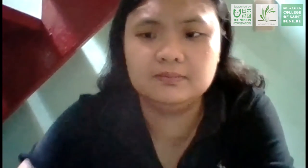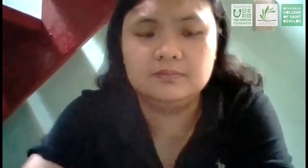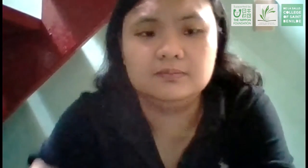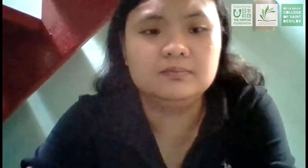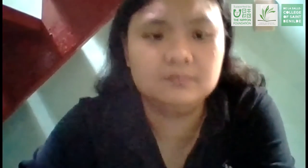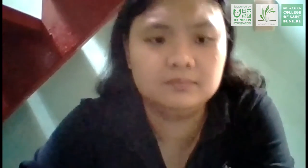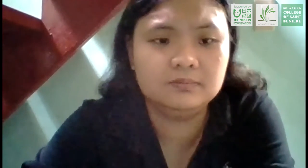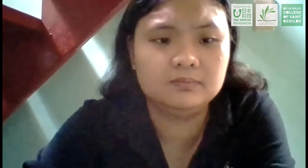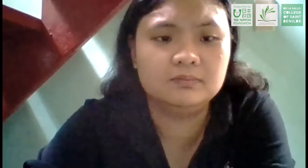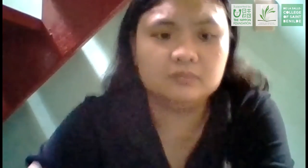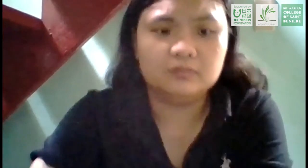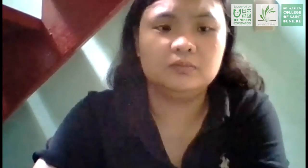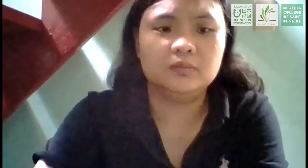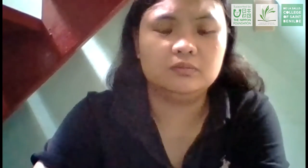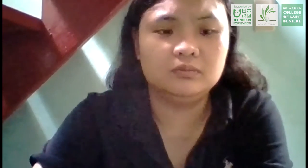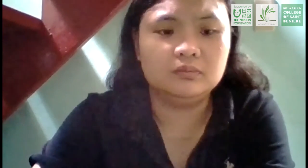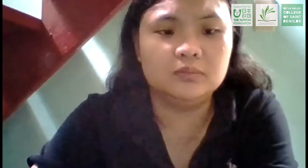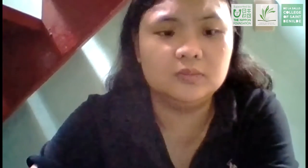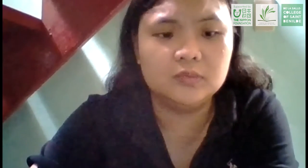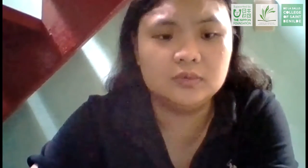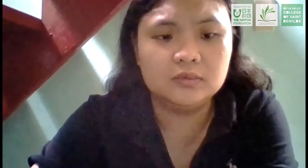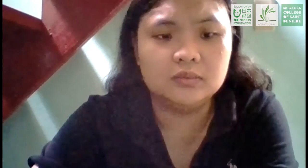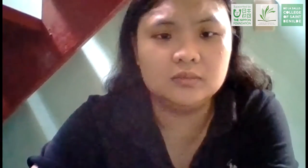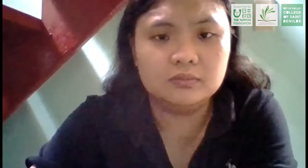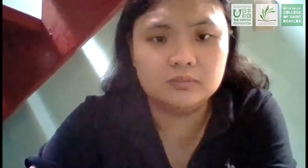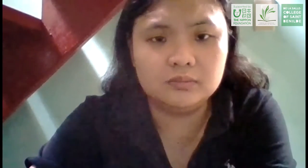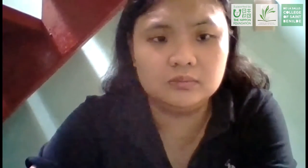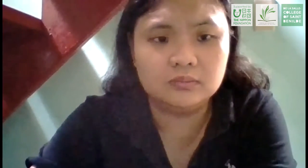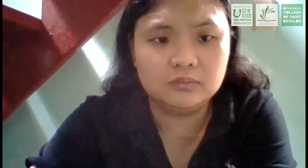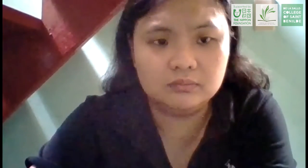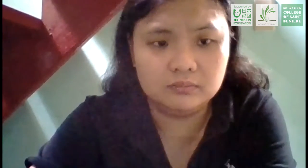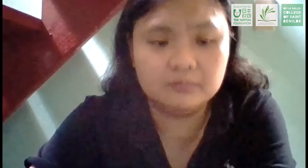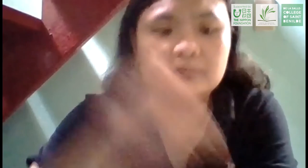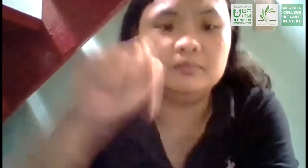and Okay, so that let's what does go. that mean? Let me go back.